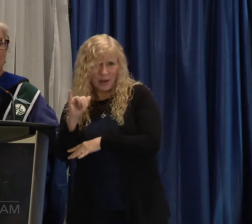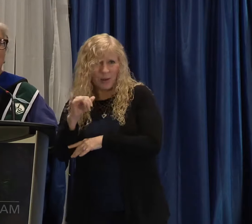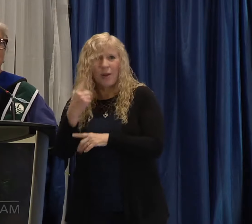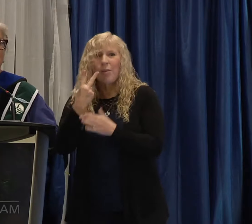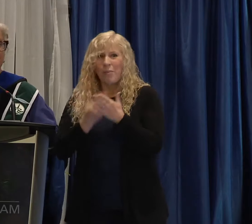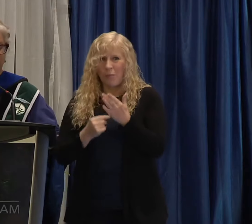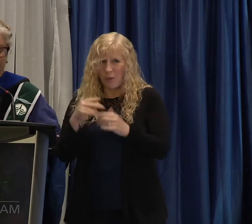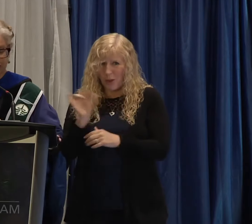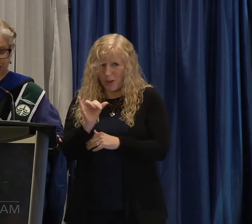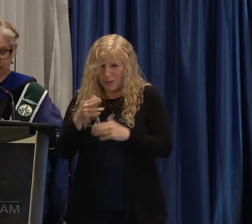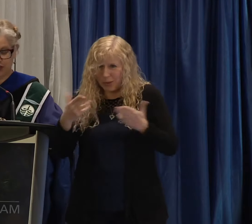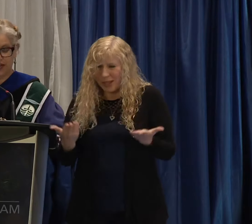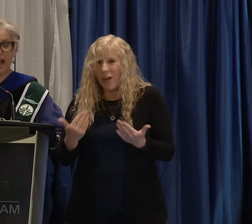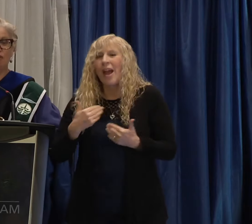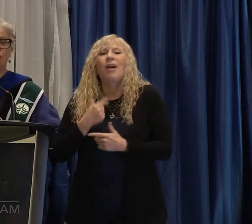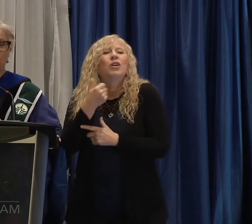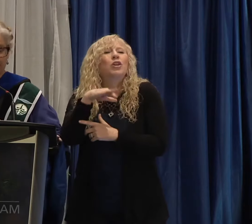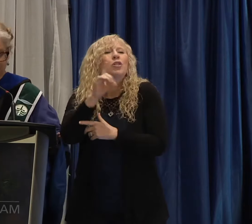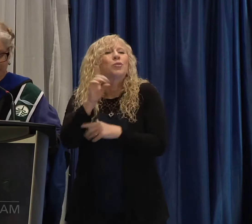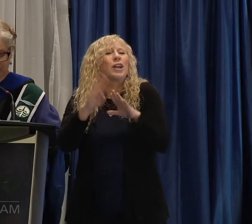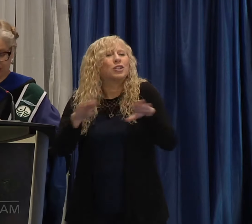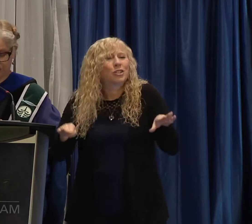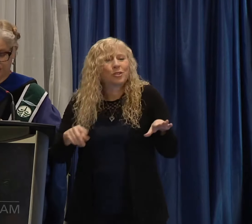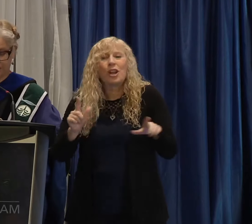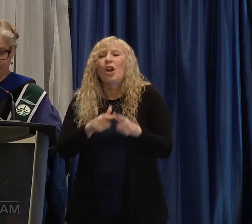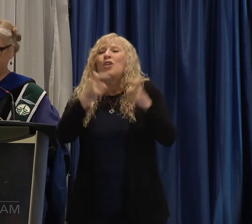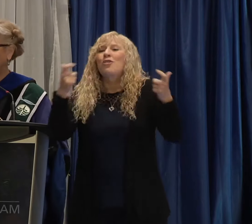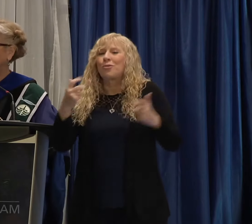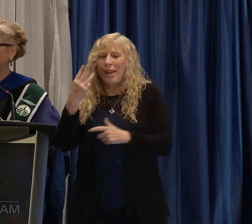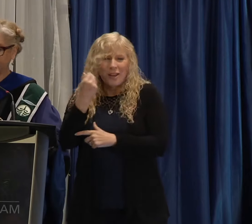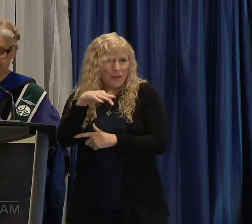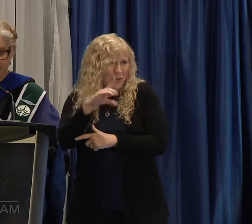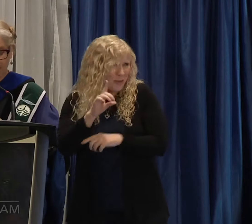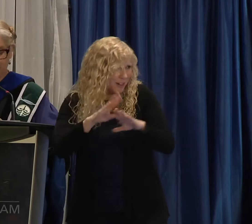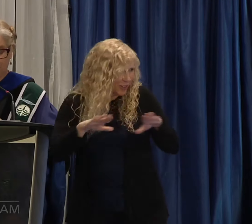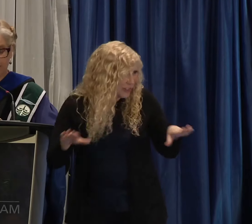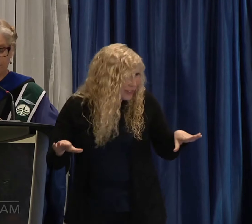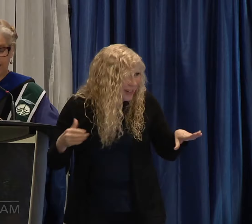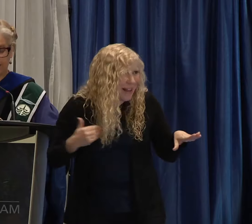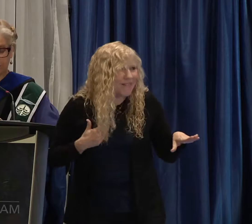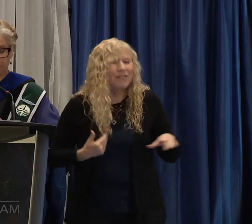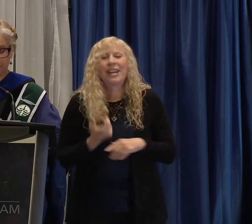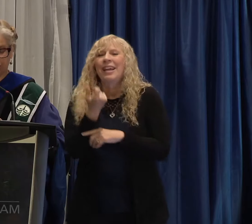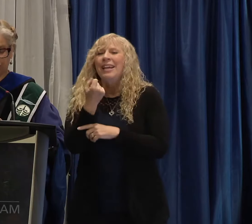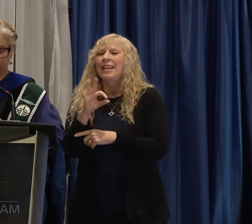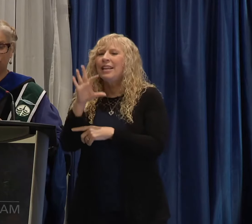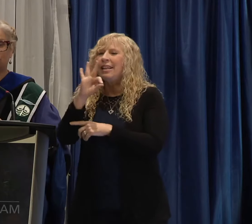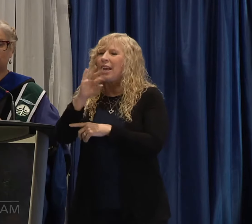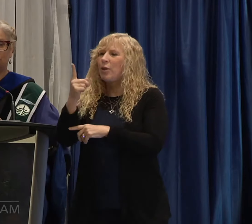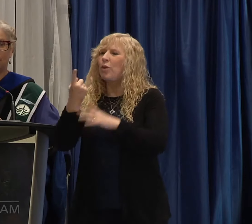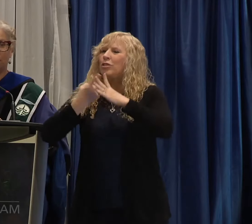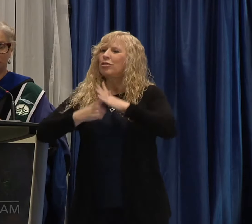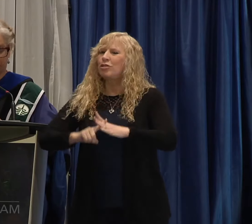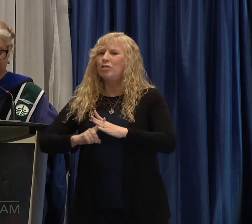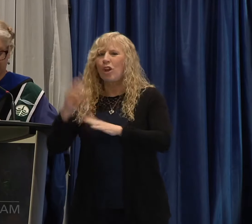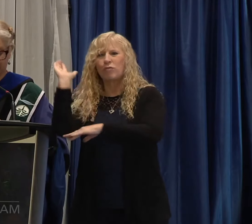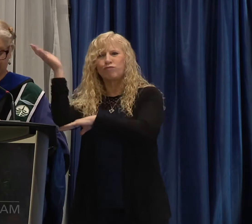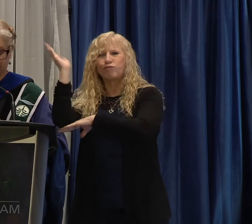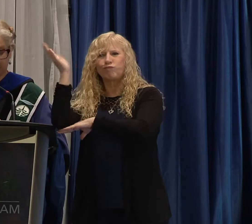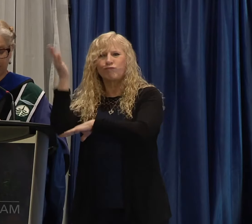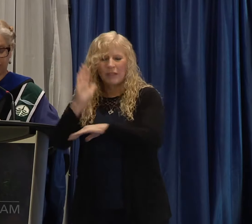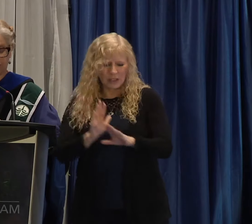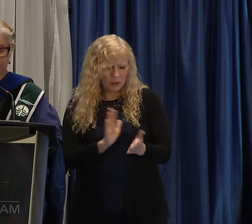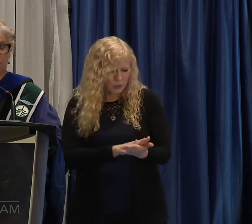here. And they have grandchildren and great-grandchildren. In 1991, he began speaking to school children about his